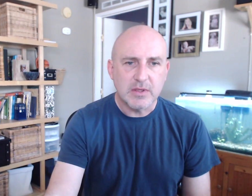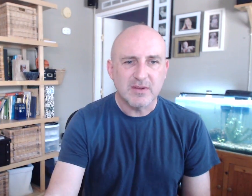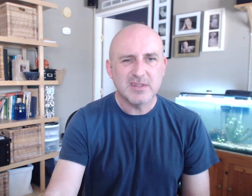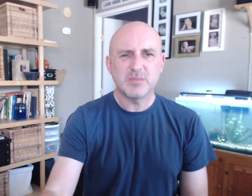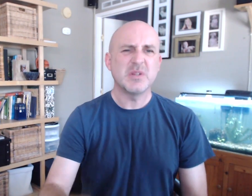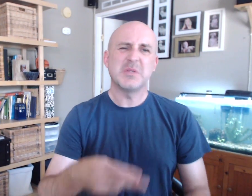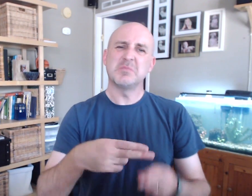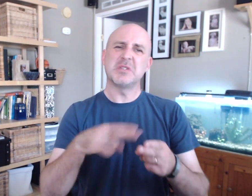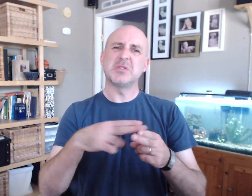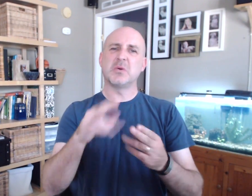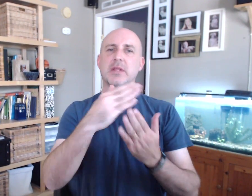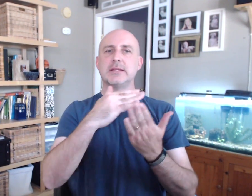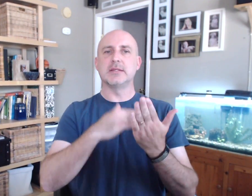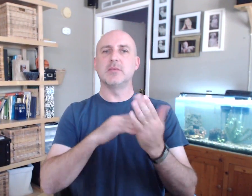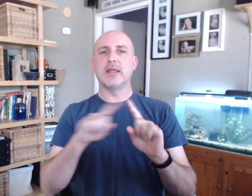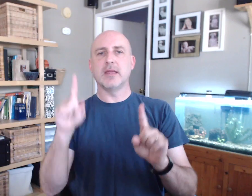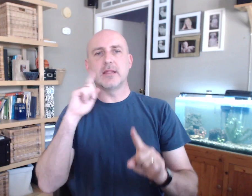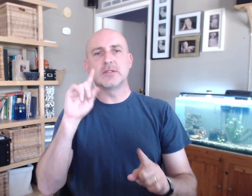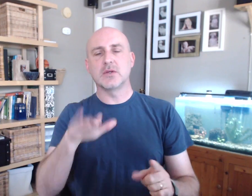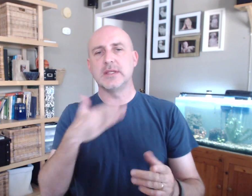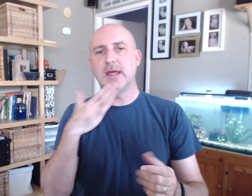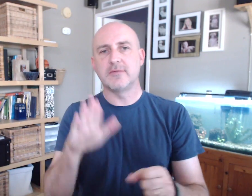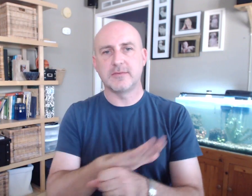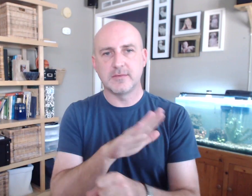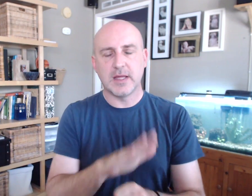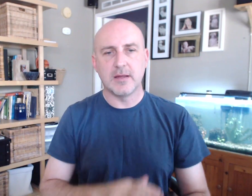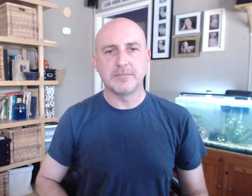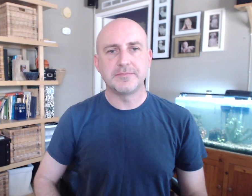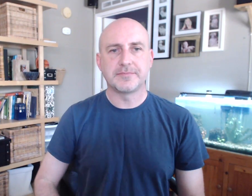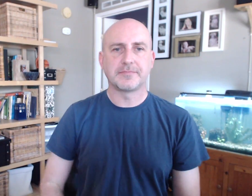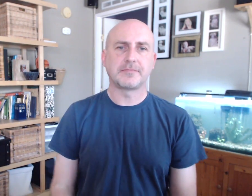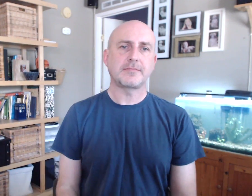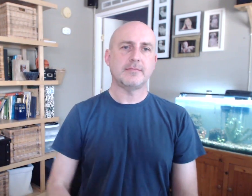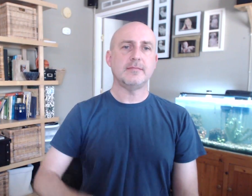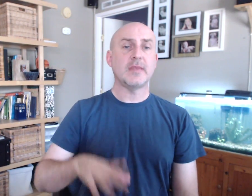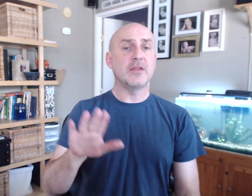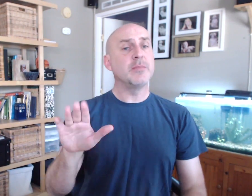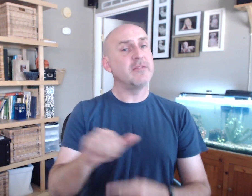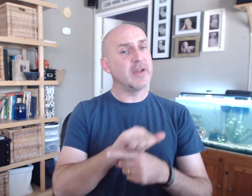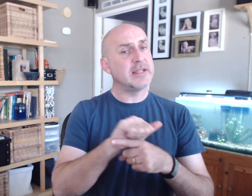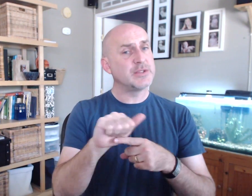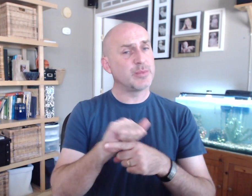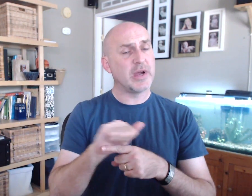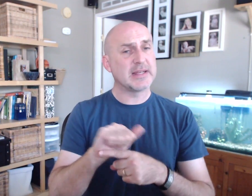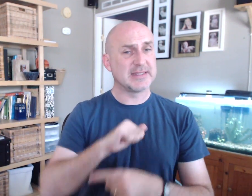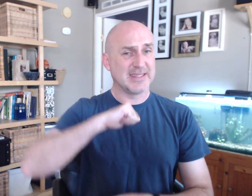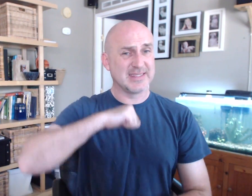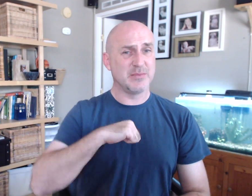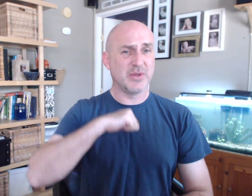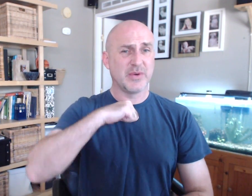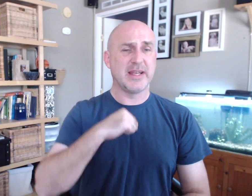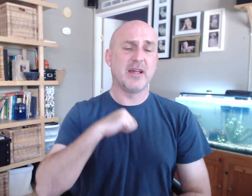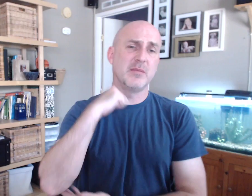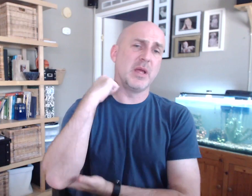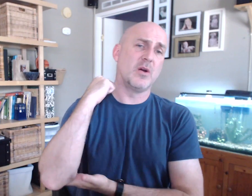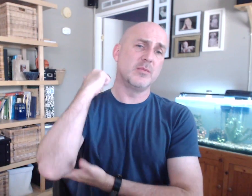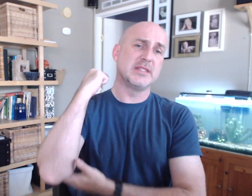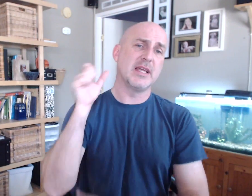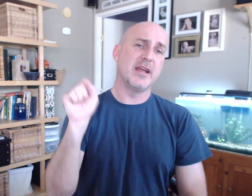It's a short lesson, but I think that's good enough. You might find as you're practicing, as I'm doing right now, that my arm is tired